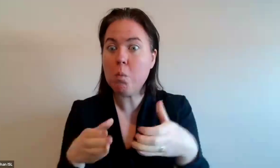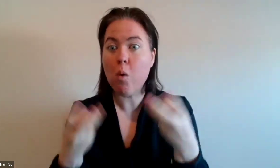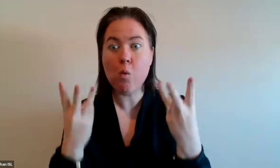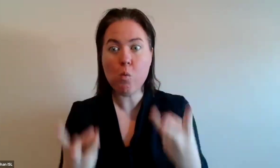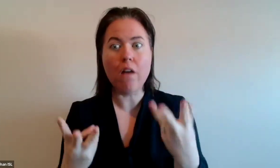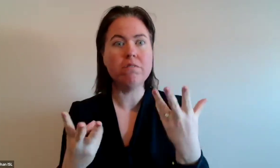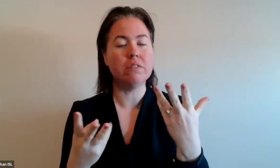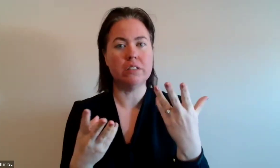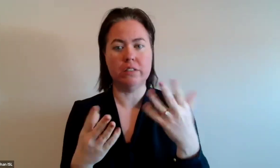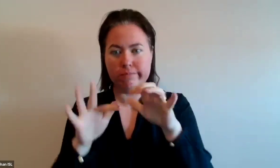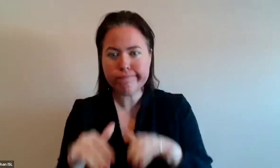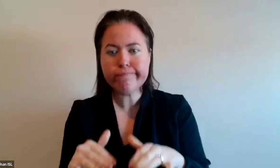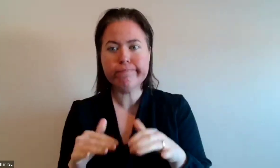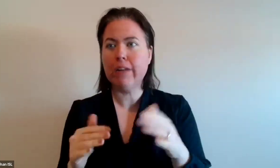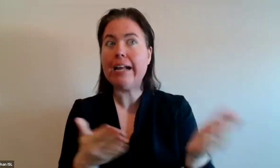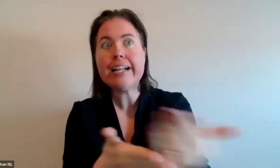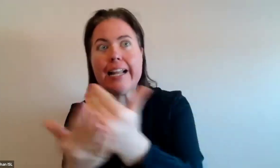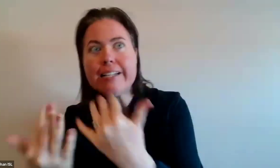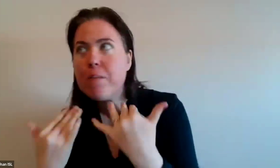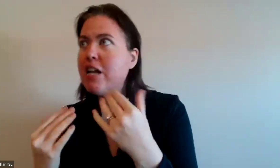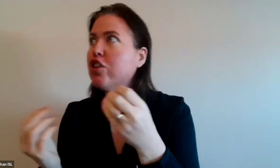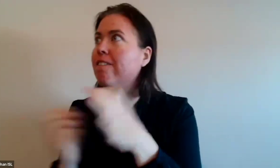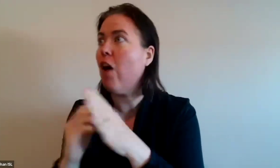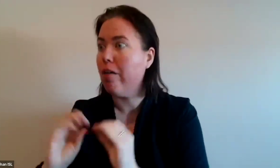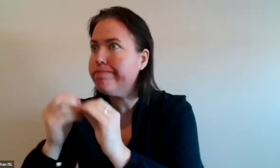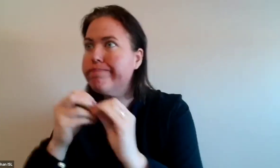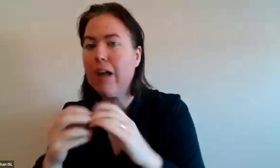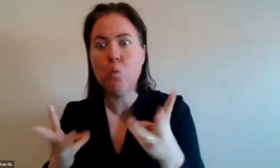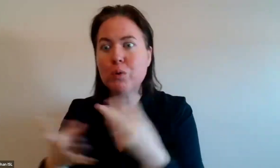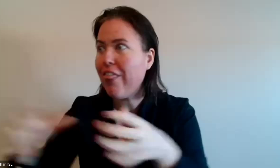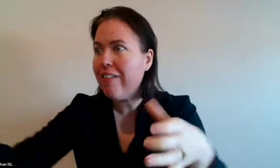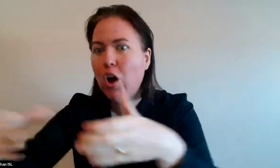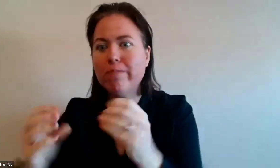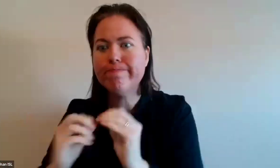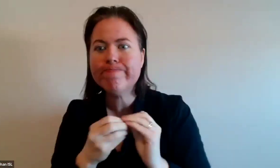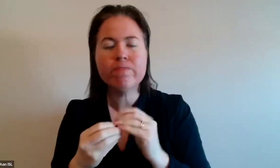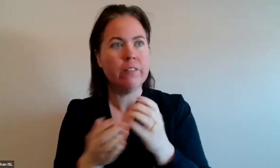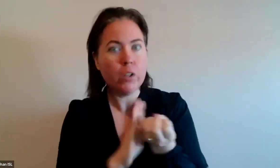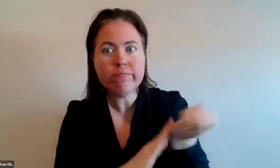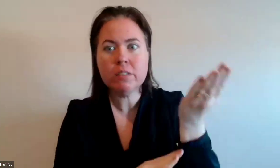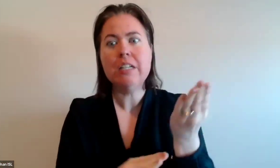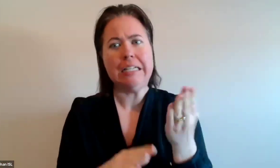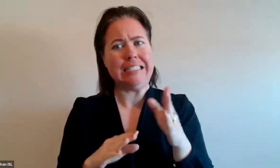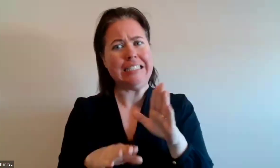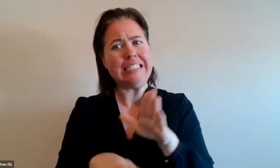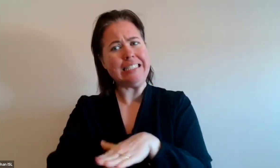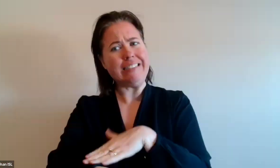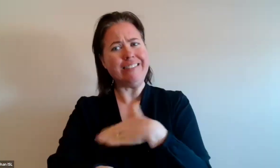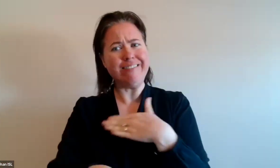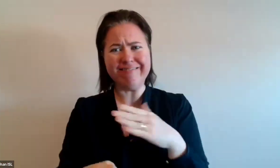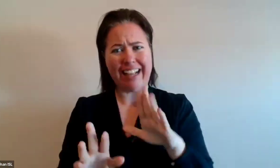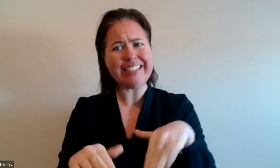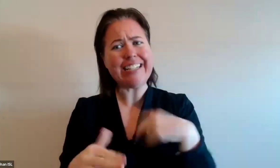information and put submissions together, it takes time. And a lot of organizations that are run by disabled people are entirely run